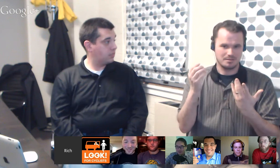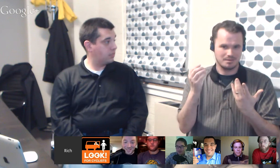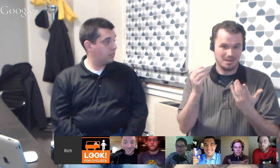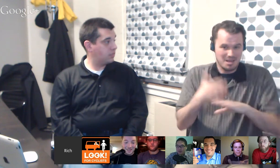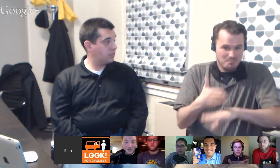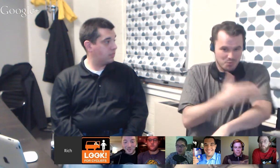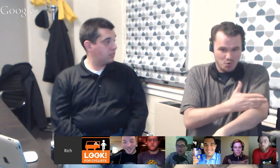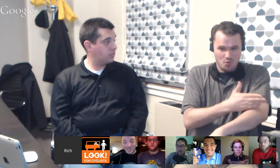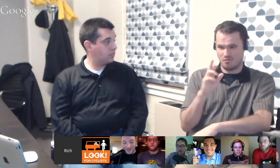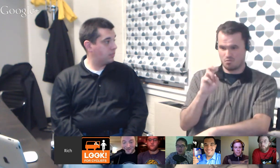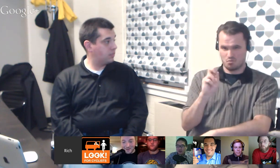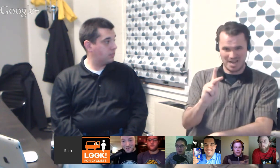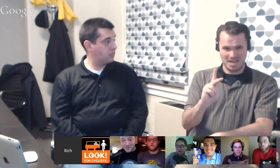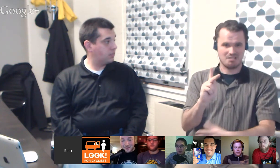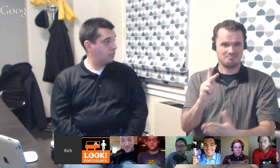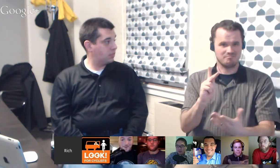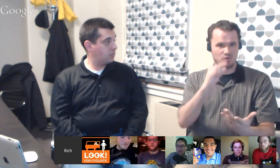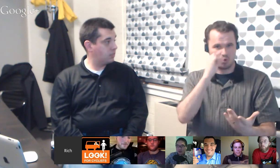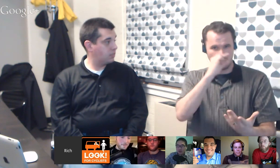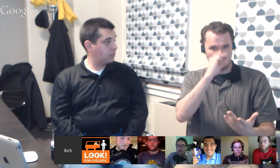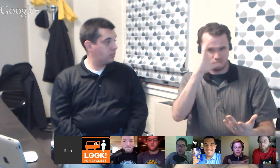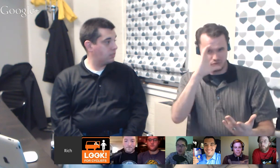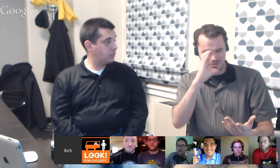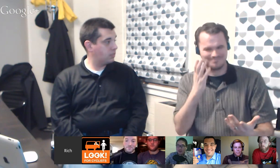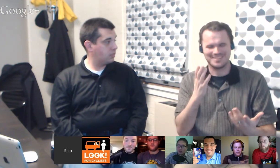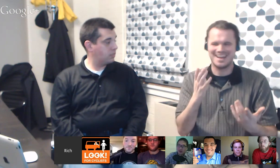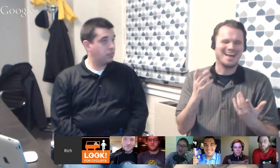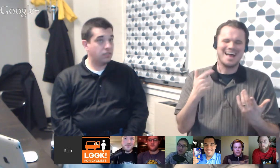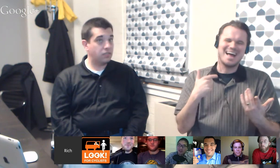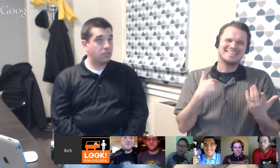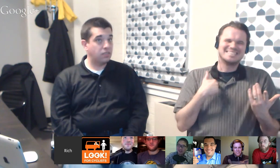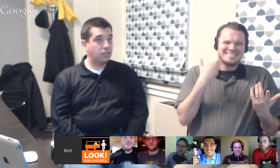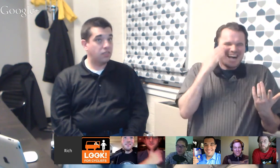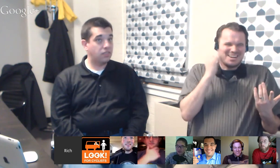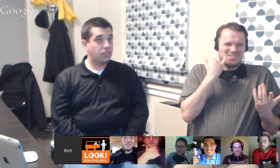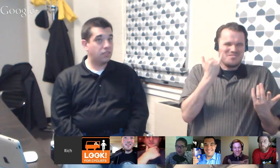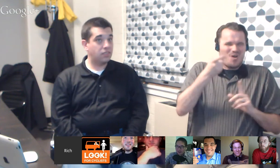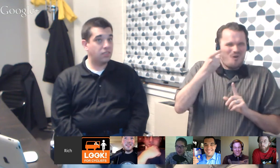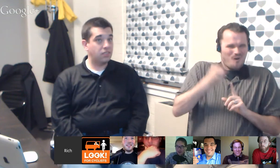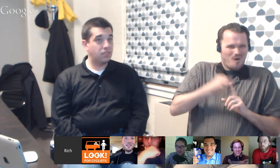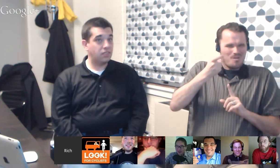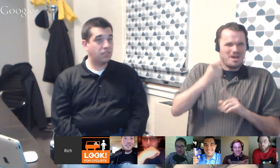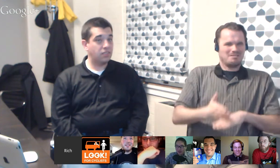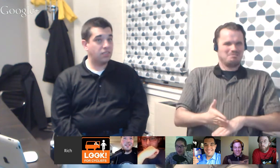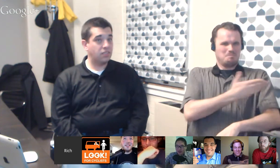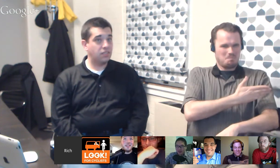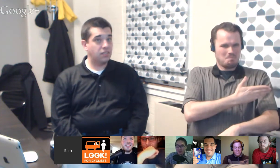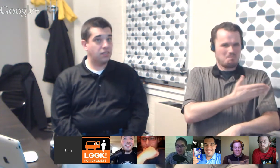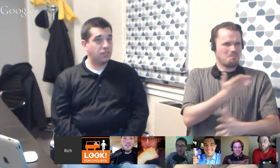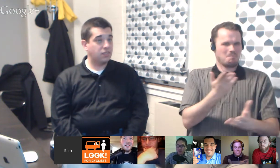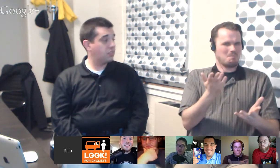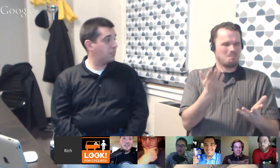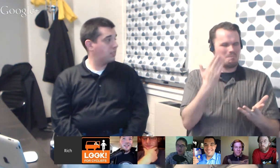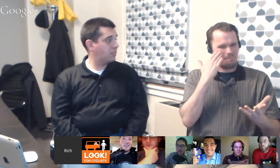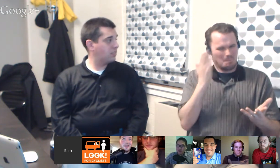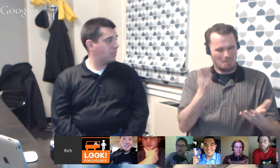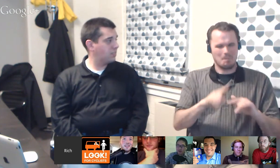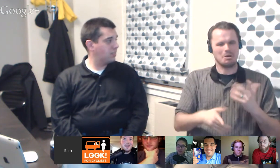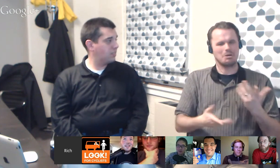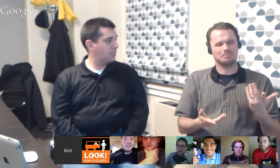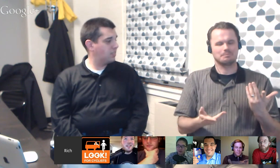engine rankings? Have you seen that? I don't know if it like automatically improves your search rankings,